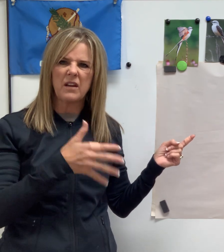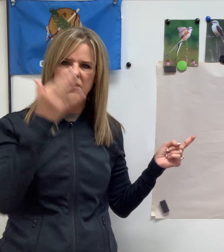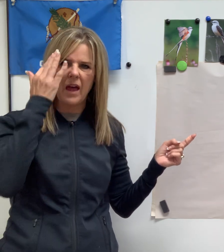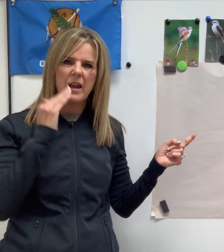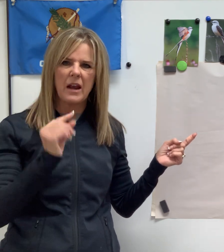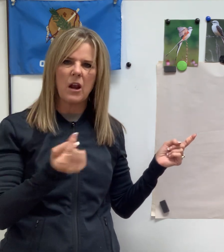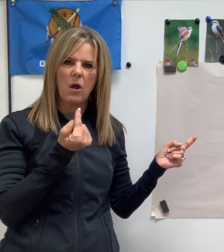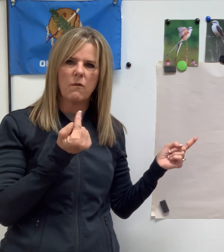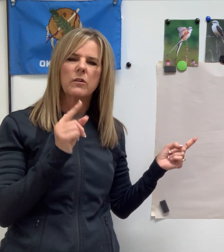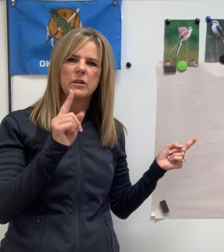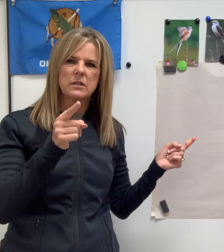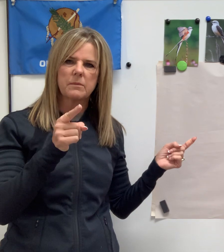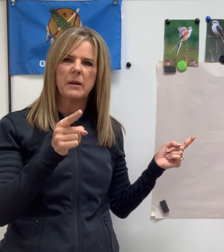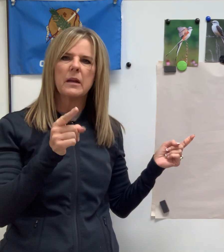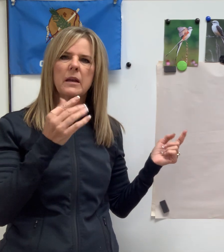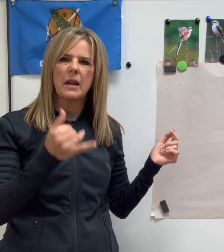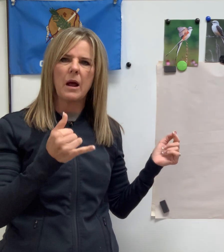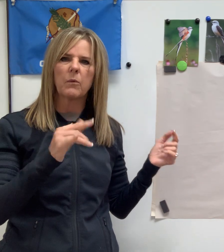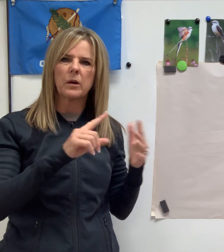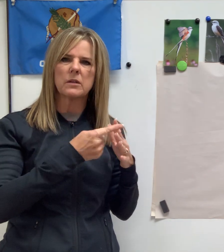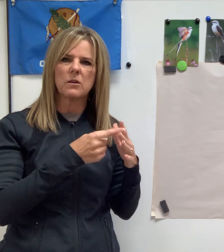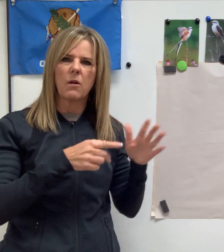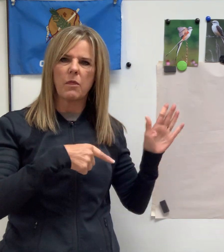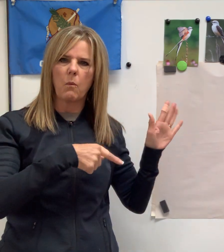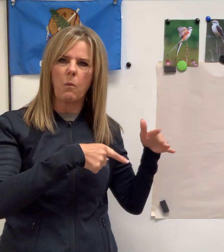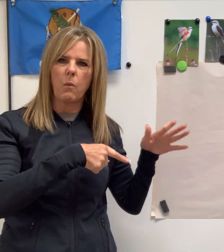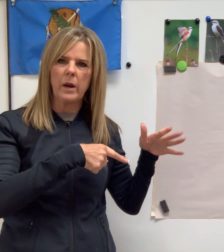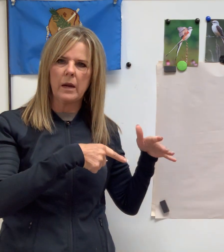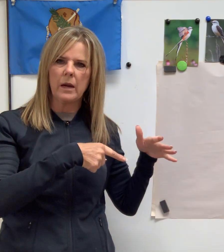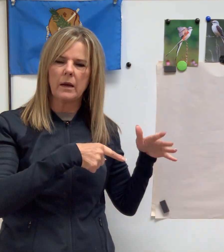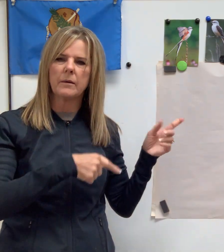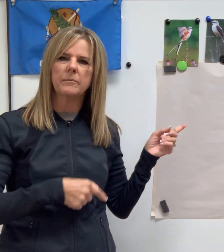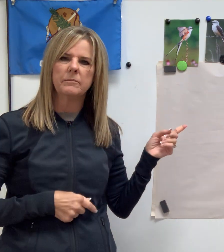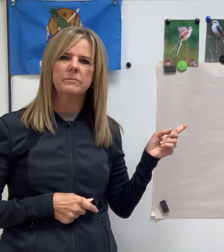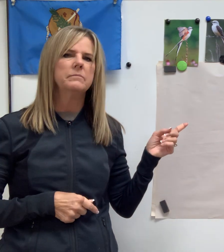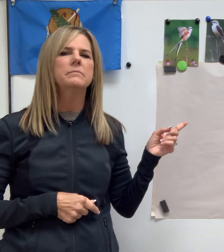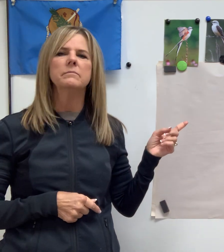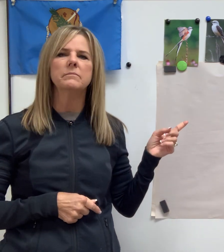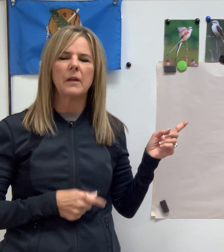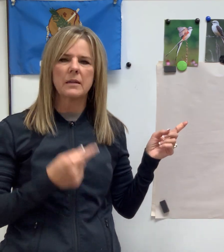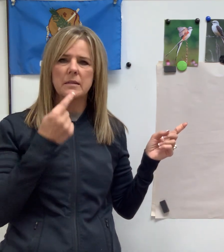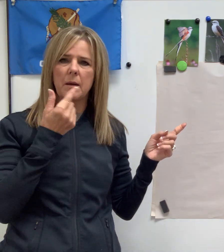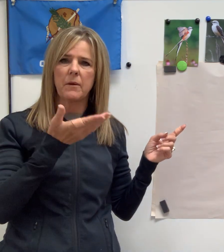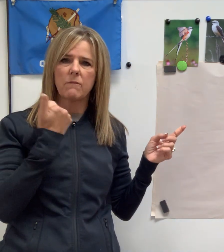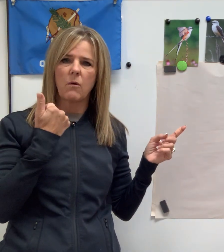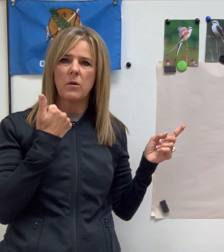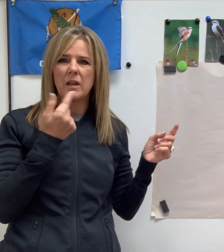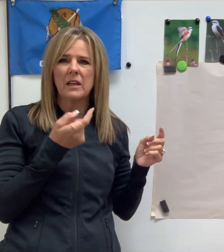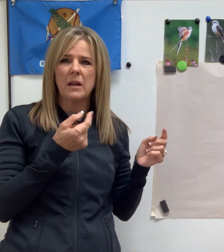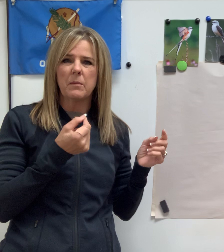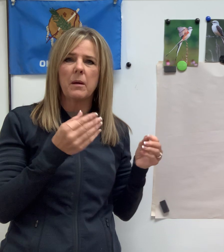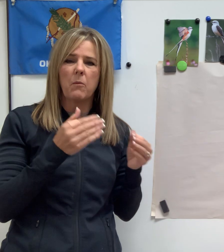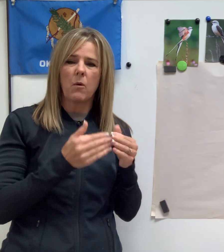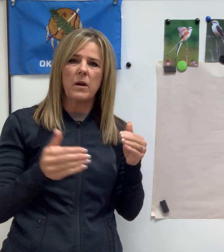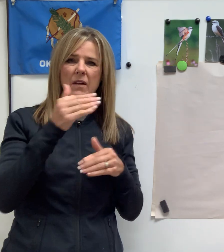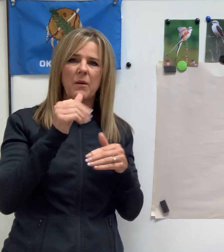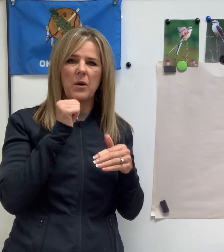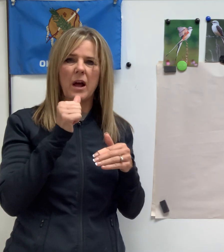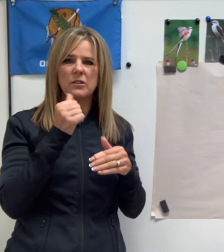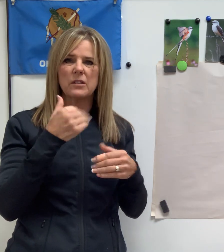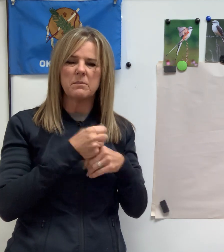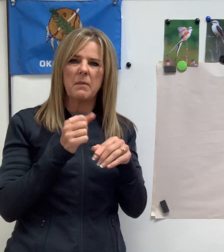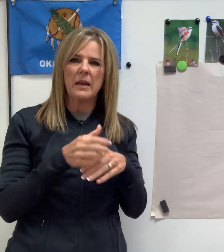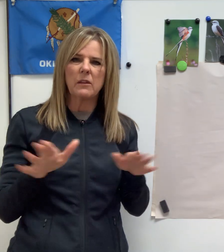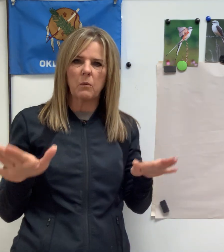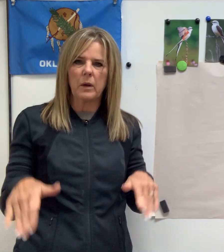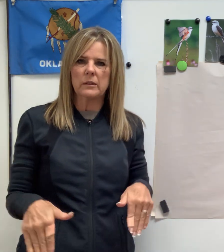alone here for just a minute because now we're going to start the wings. So as I said earlier, this is a little bit more advanced. We're not just making the